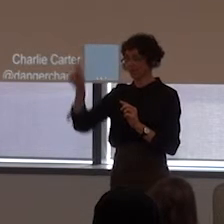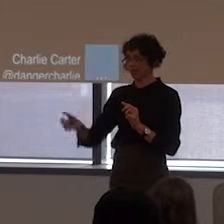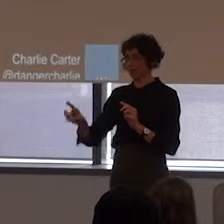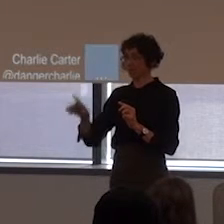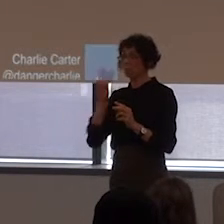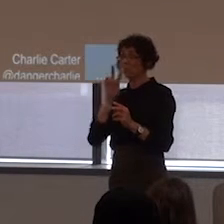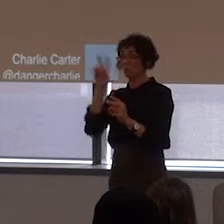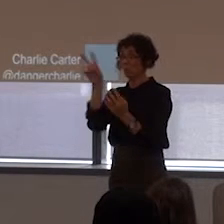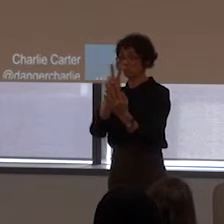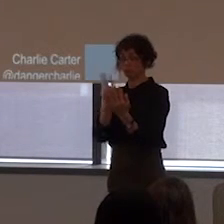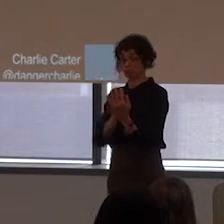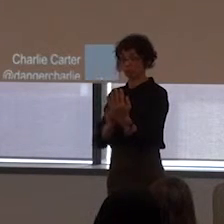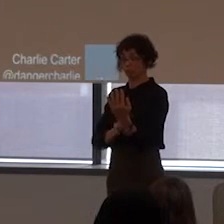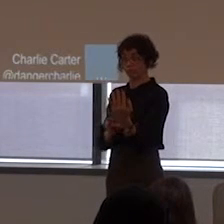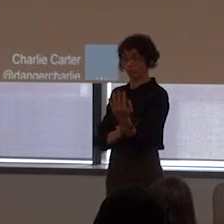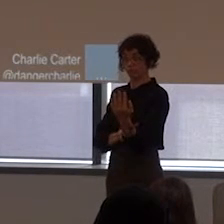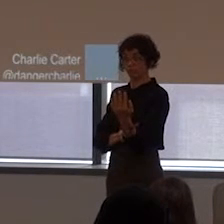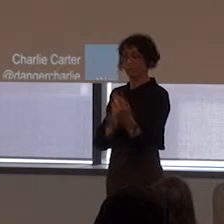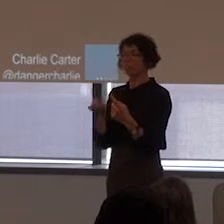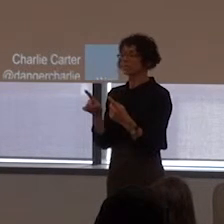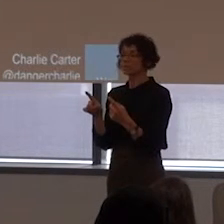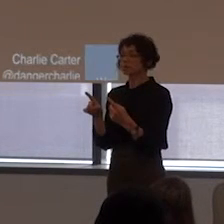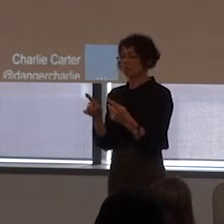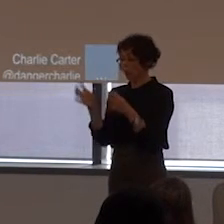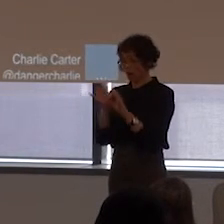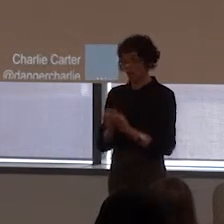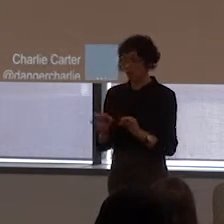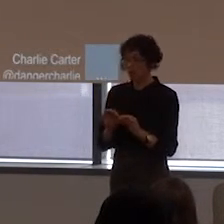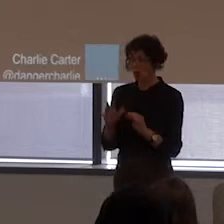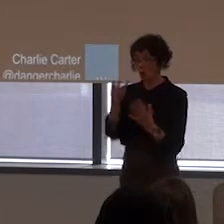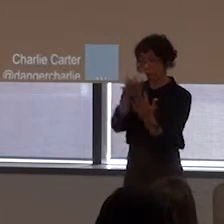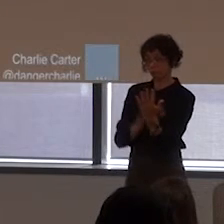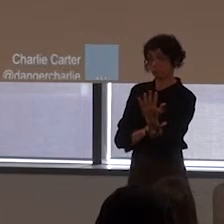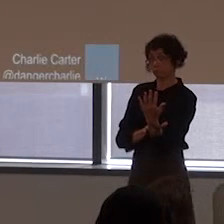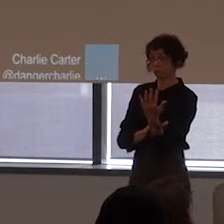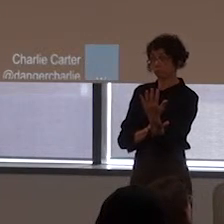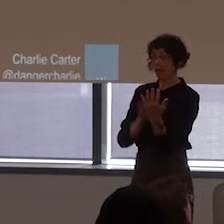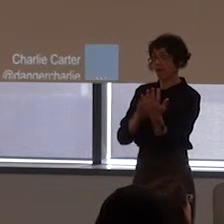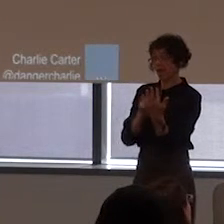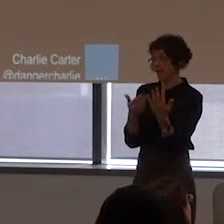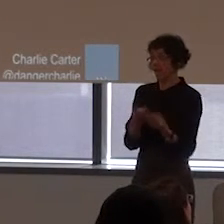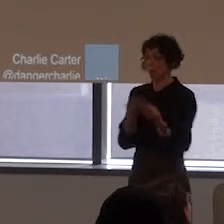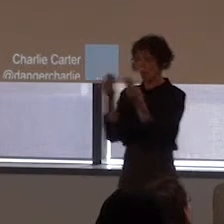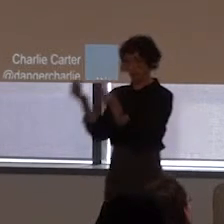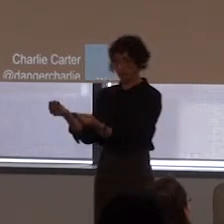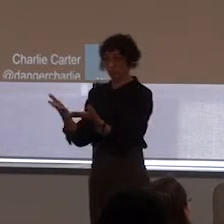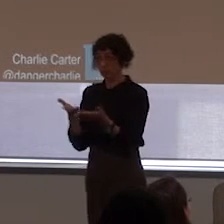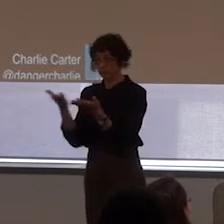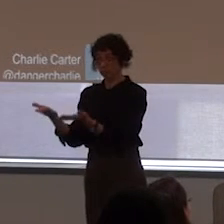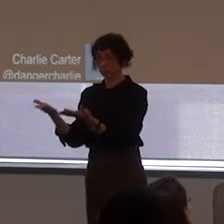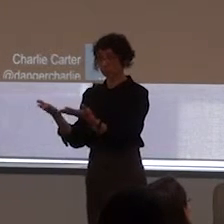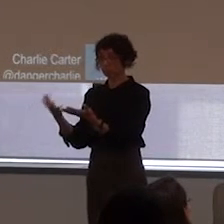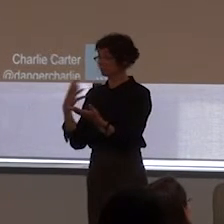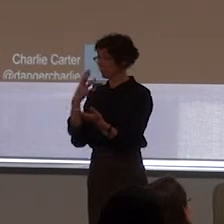transcript. These are all unique visitors. So coming from no transcripts to offering transcripts, you're getting more